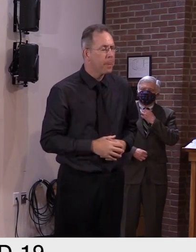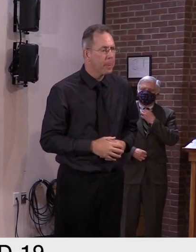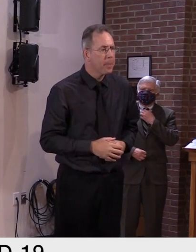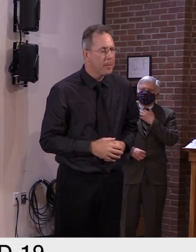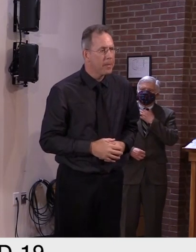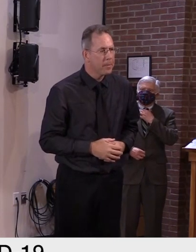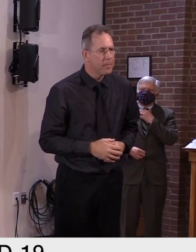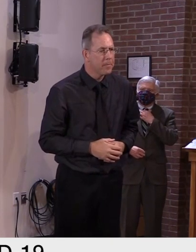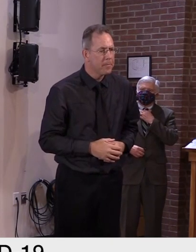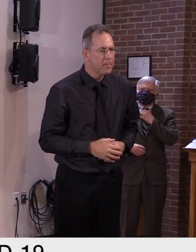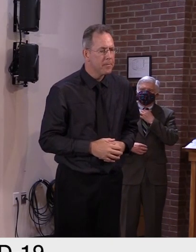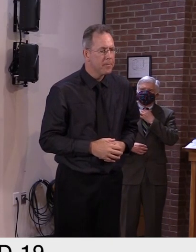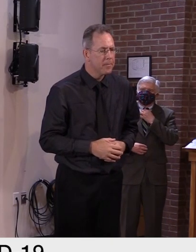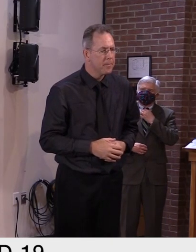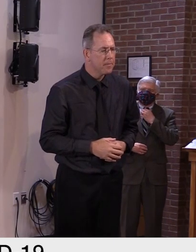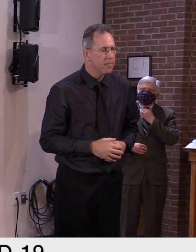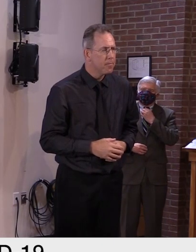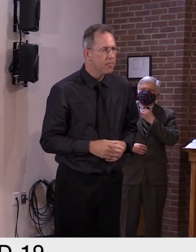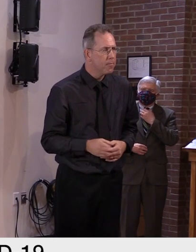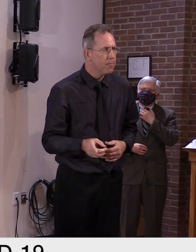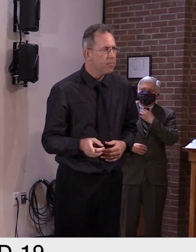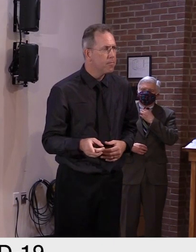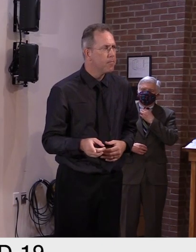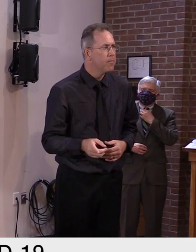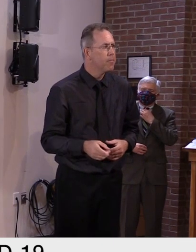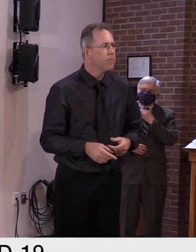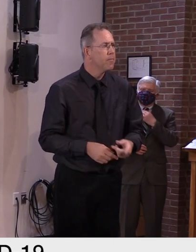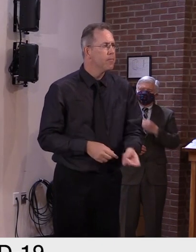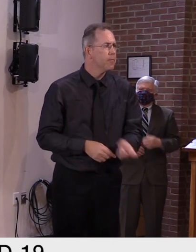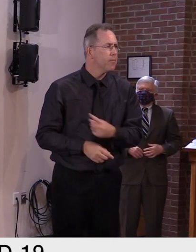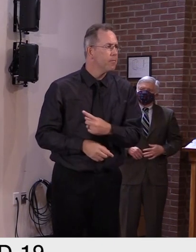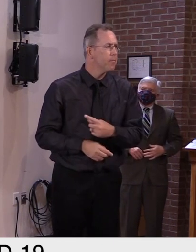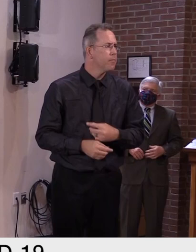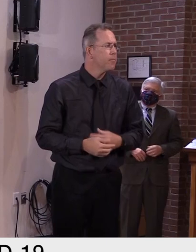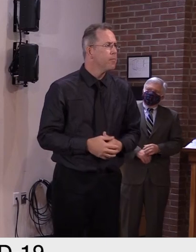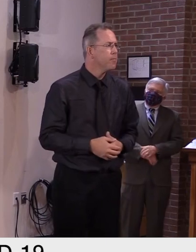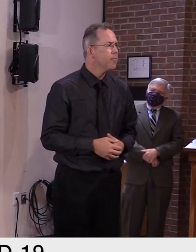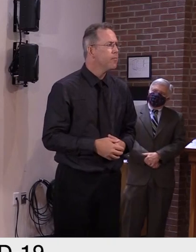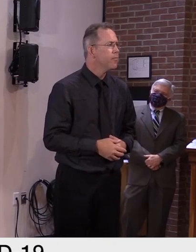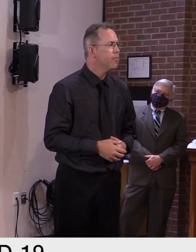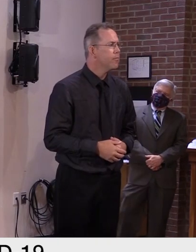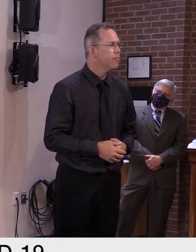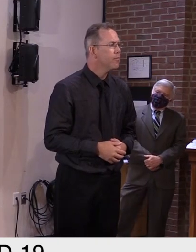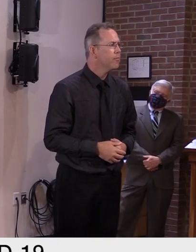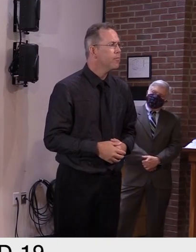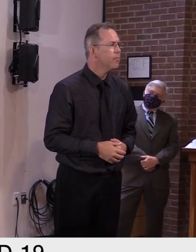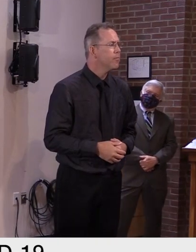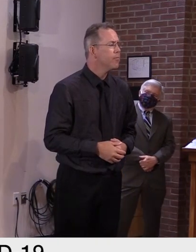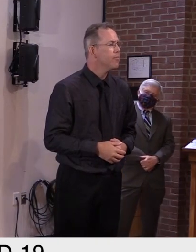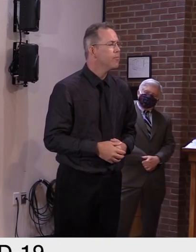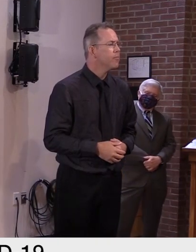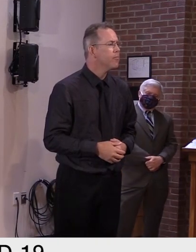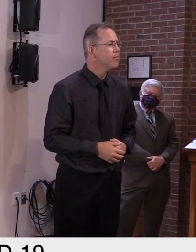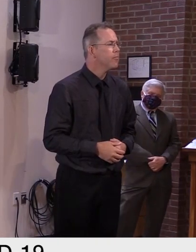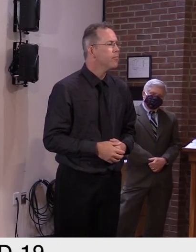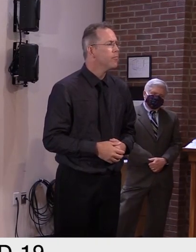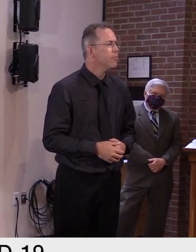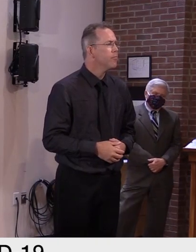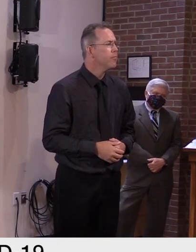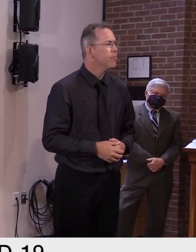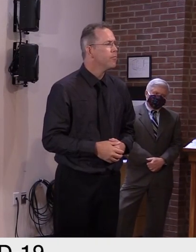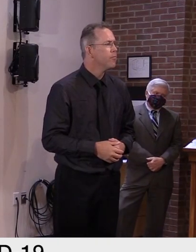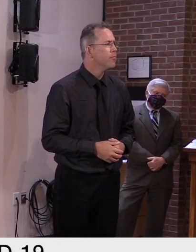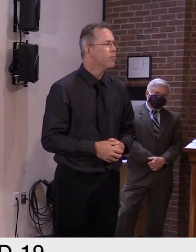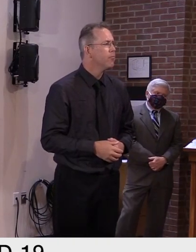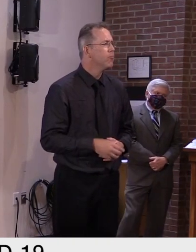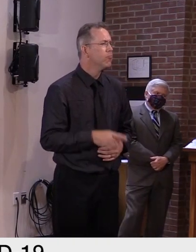Do the Capitol Police have the resources to even be able to do that investigation? Well, I think having